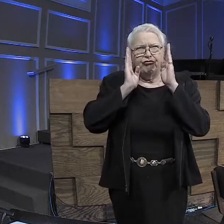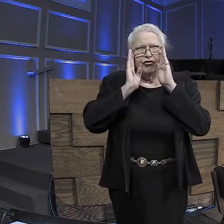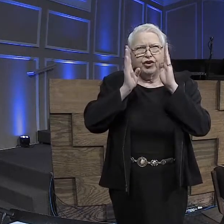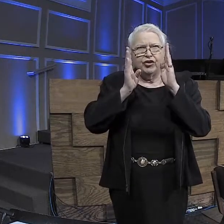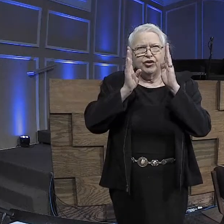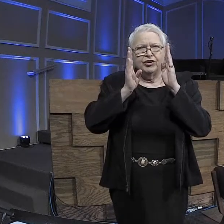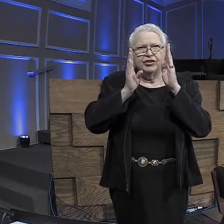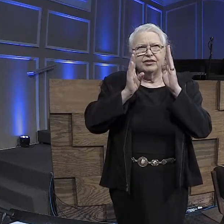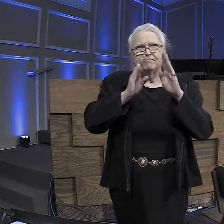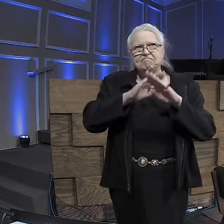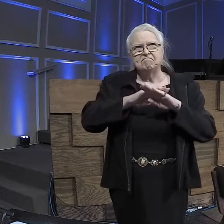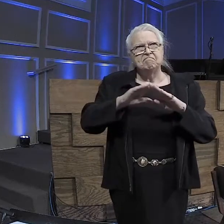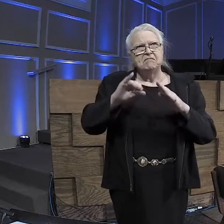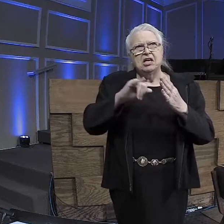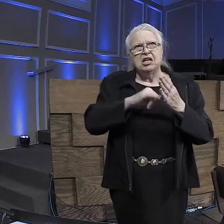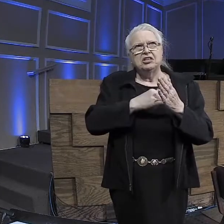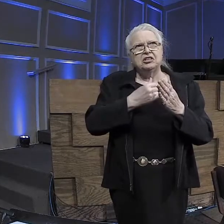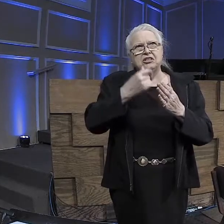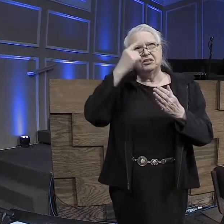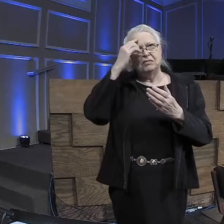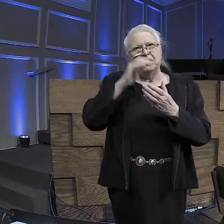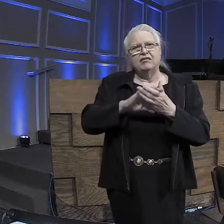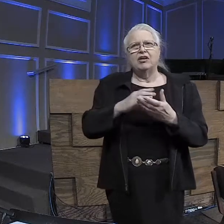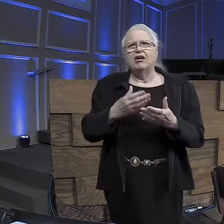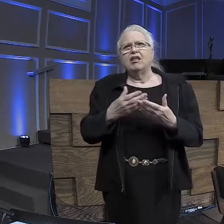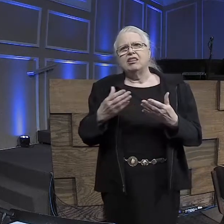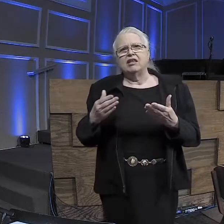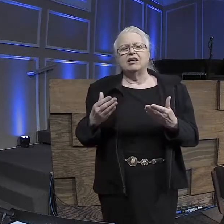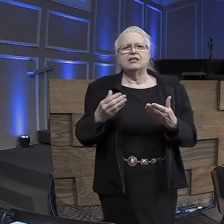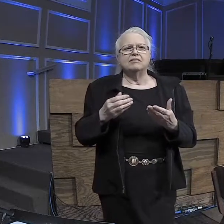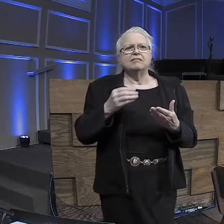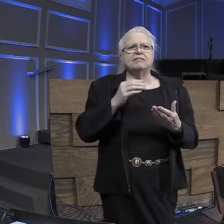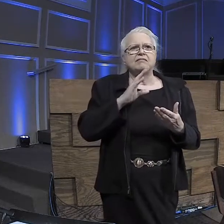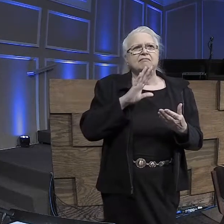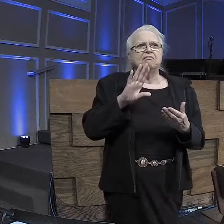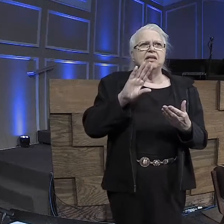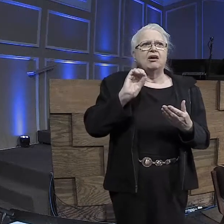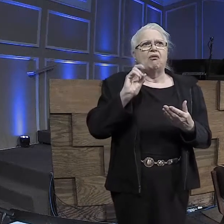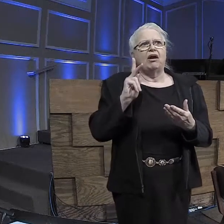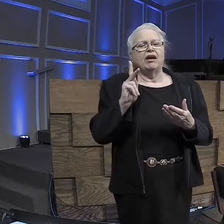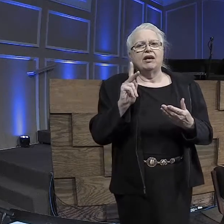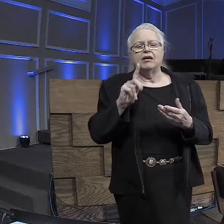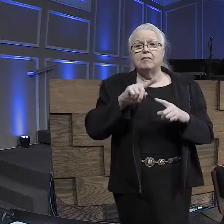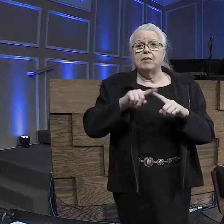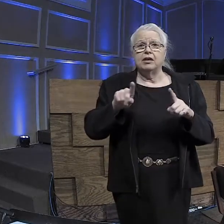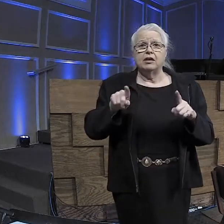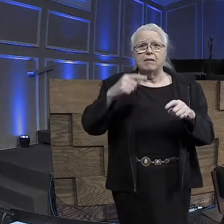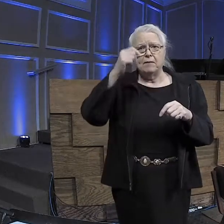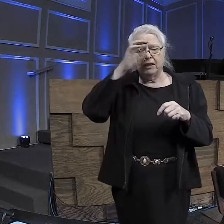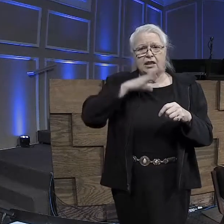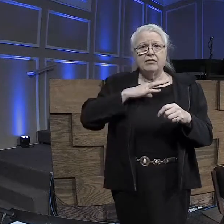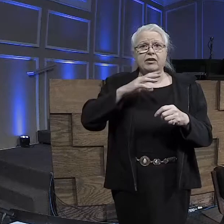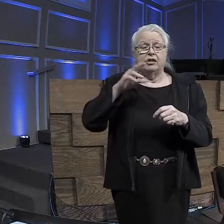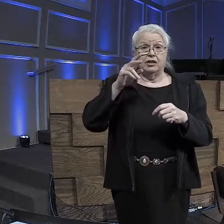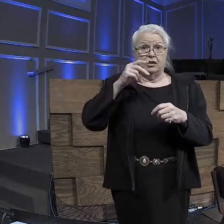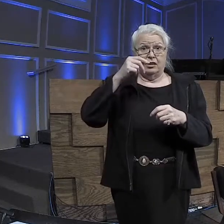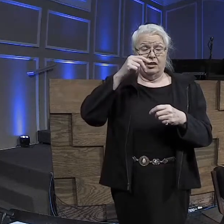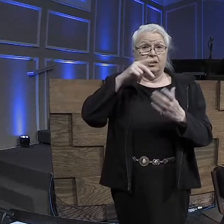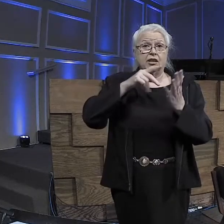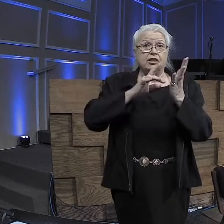just believing in things are going to be okay. It's believing in the God-man, the Lord Jesus